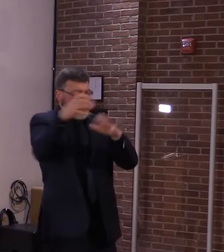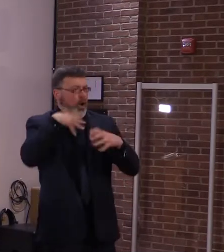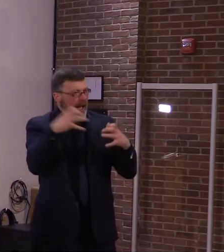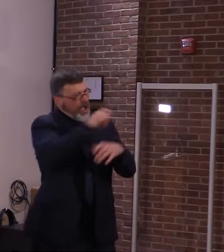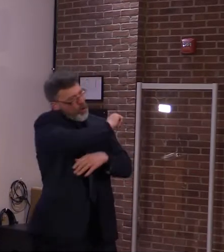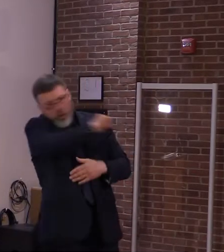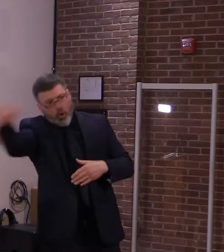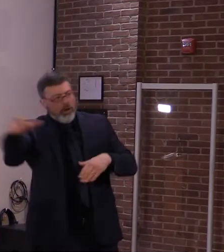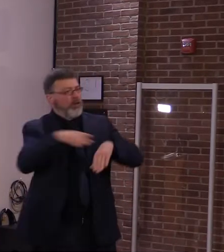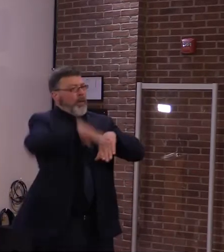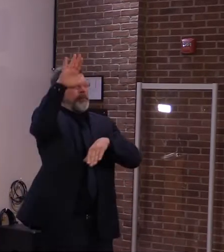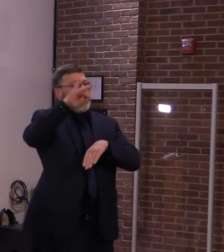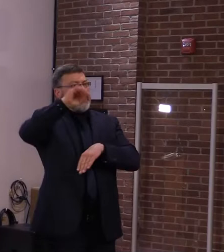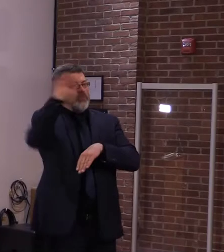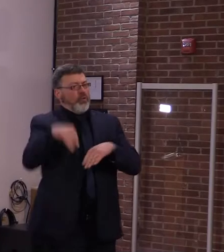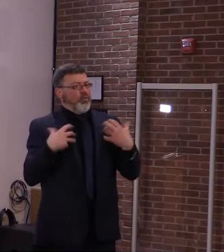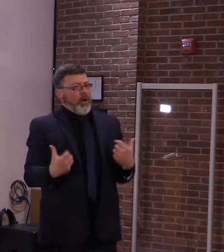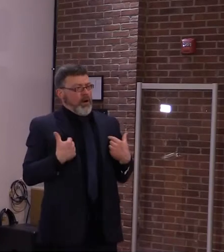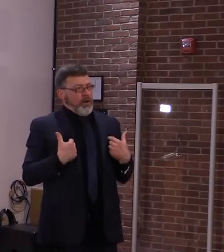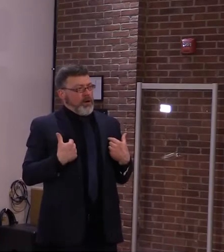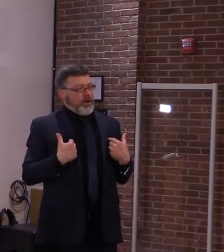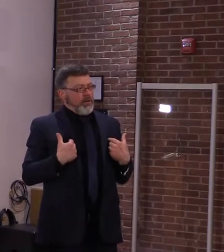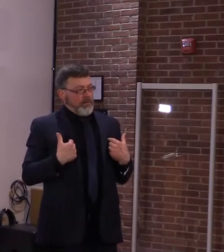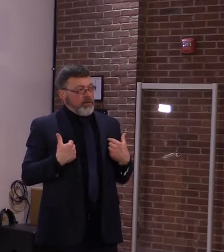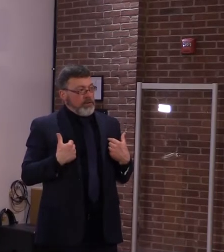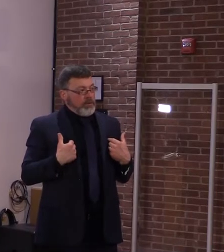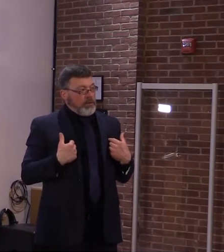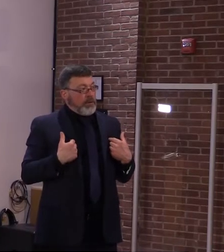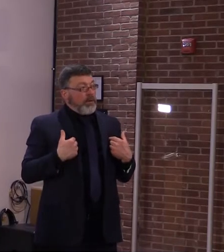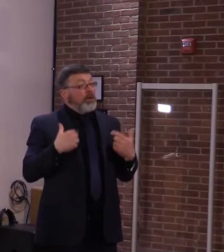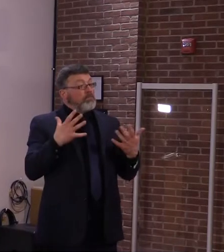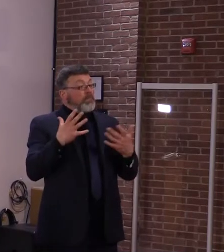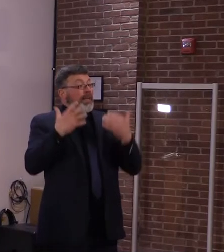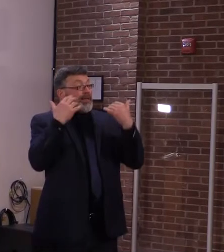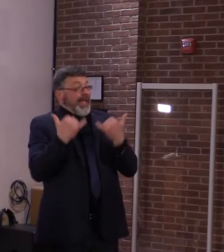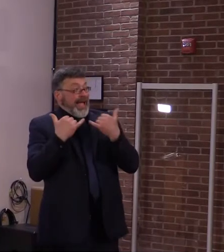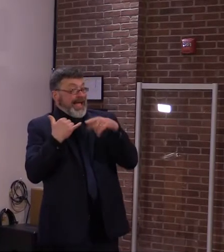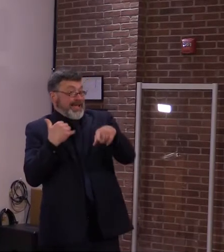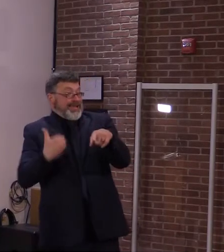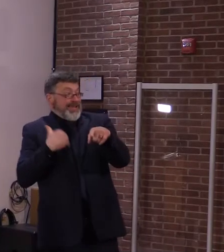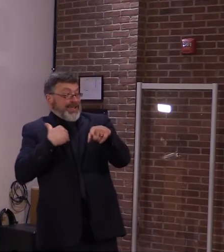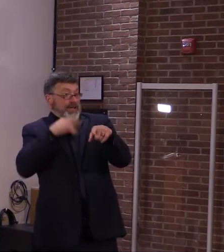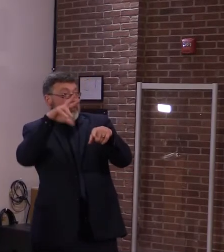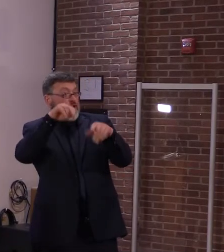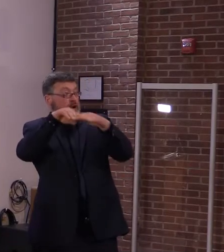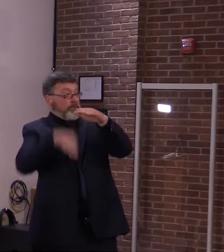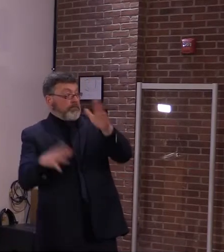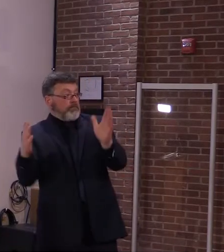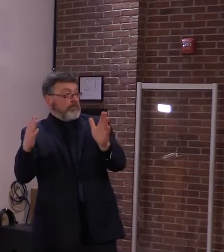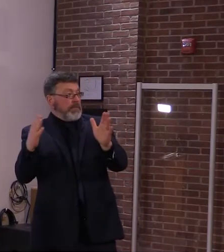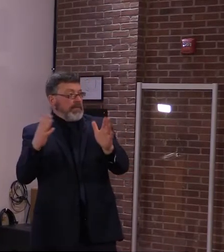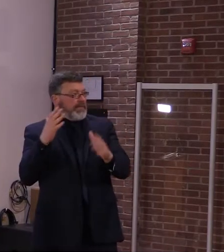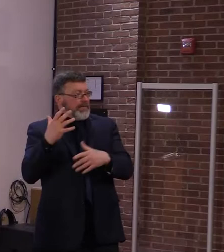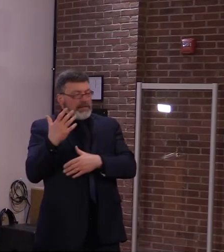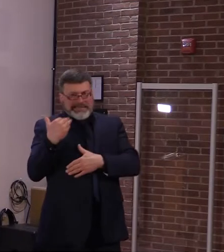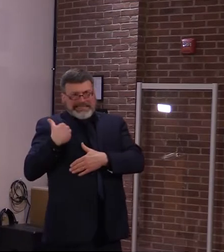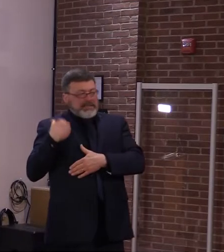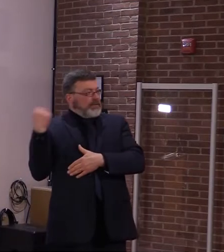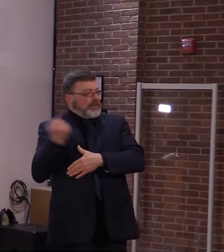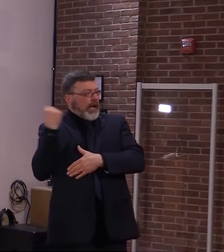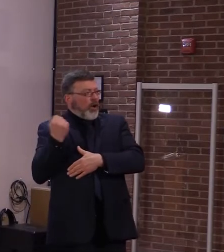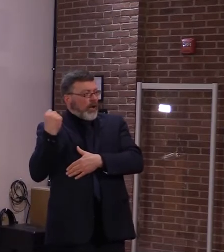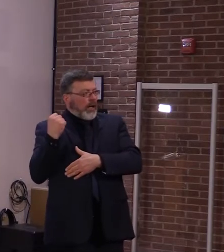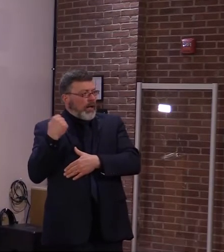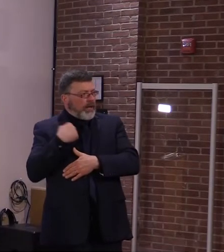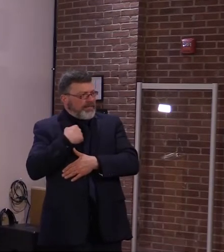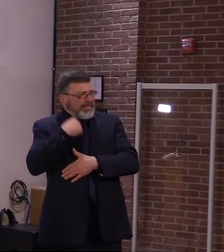that window over the weekend that passed already was the 16, 17, and 18-year-olds. And I think